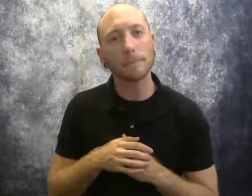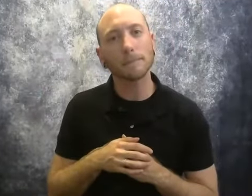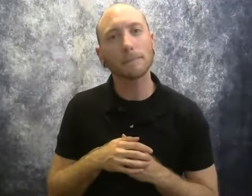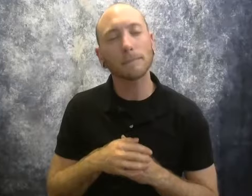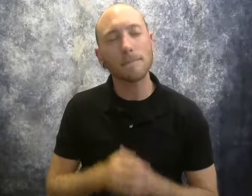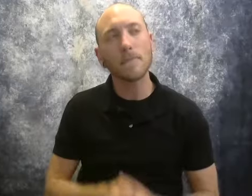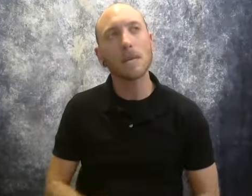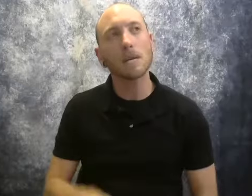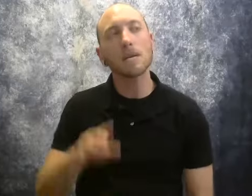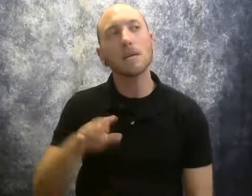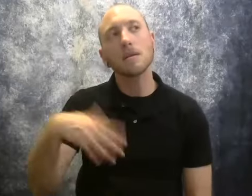and